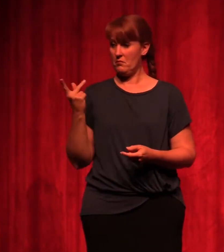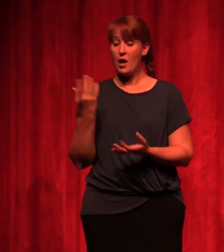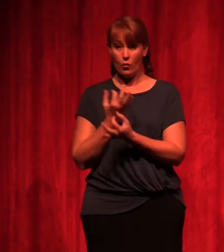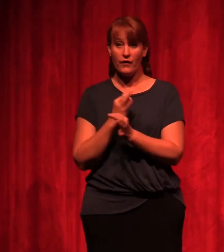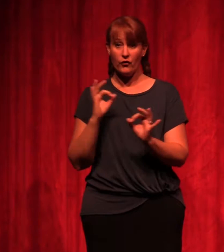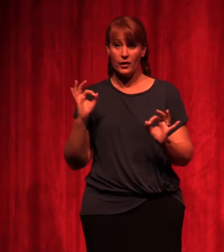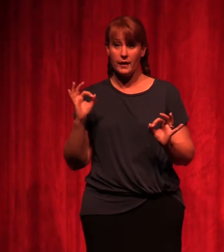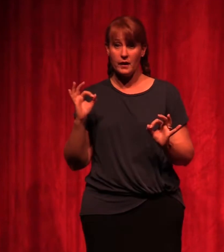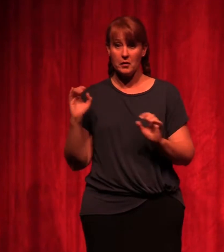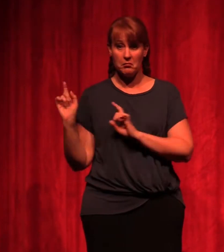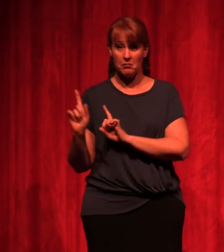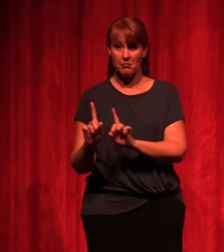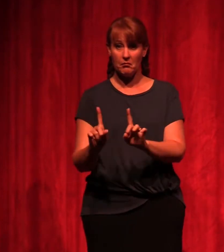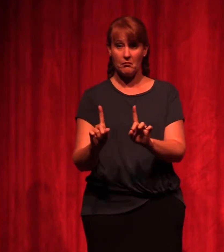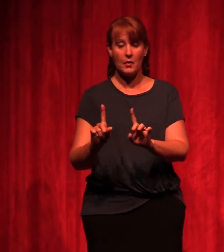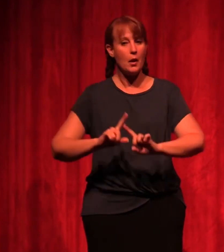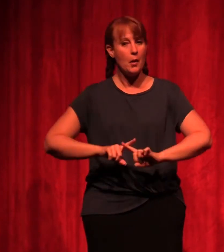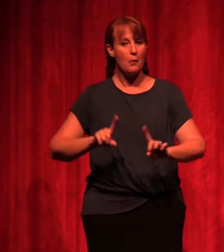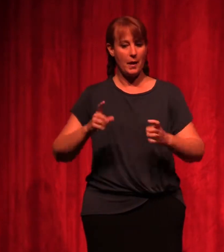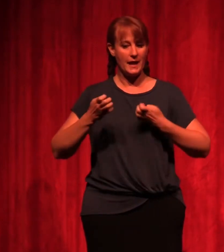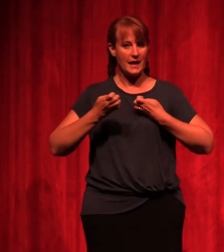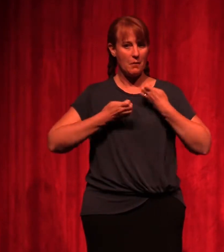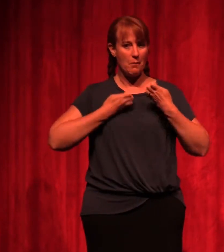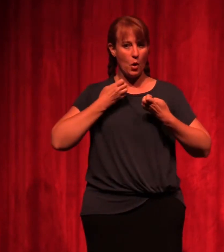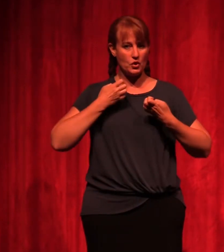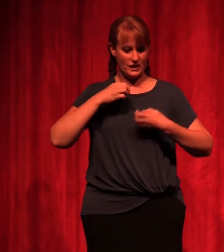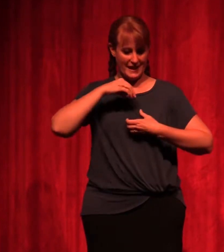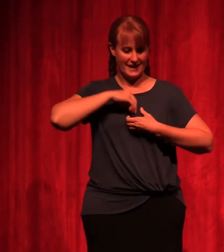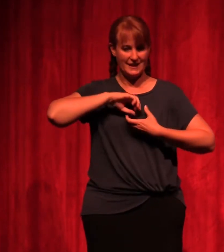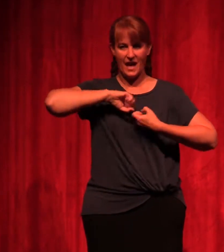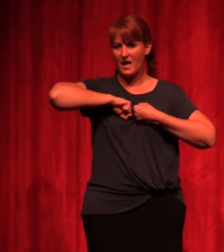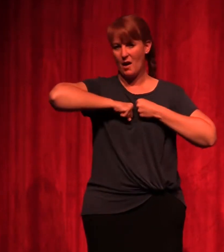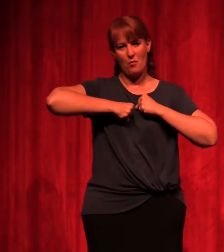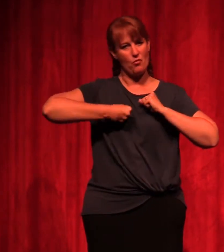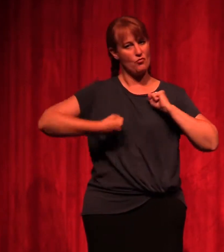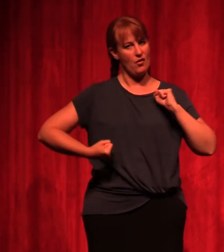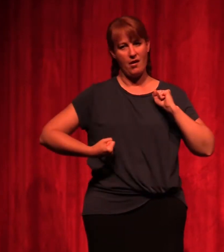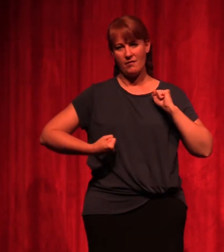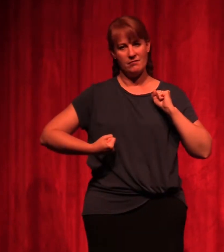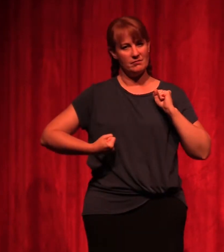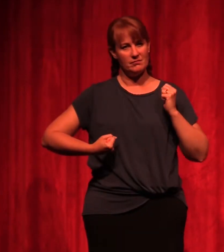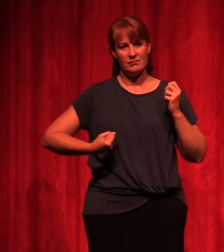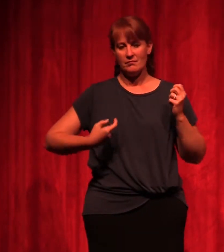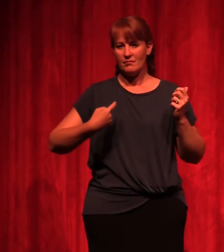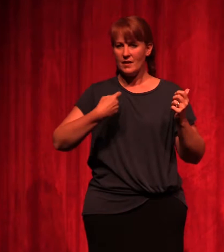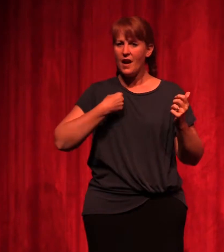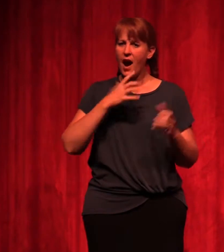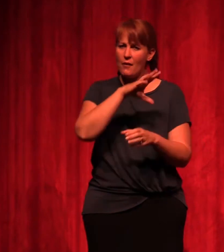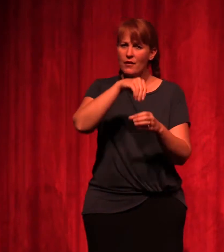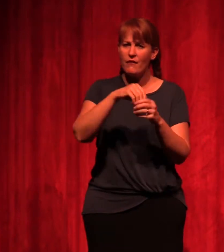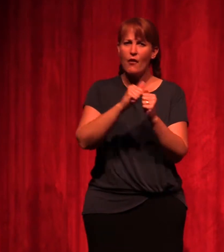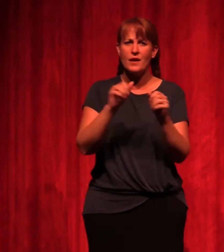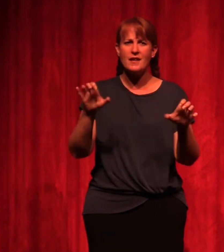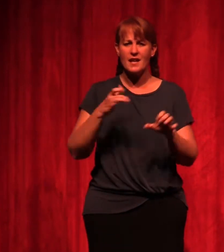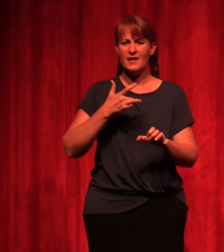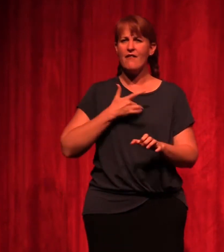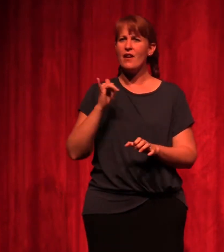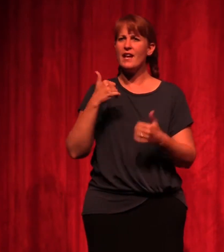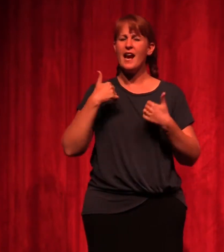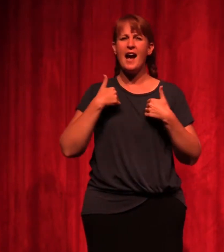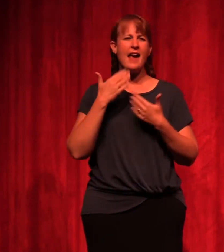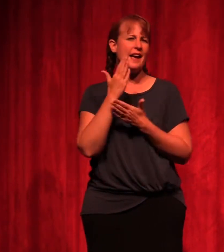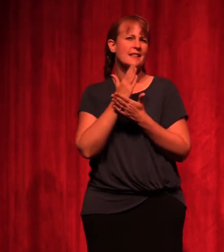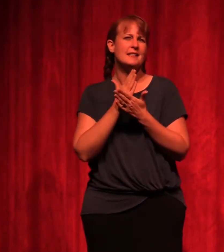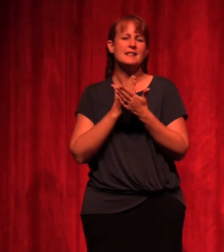free, but emotionally I'm a wreck. I had taken part in this action, and I had felt like I had